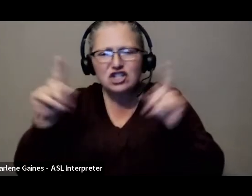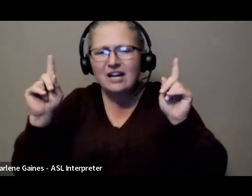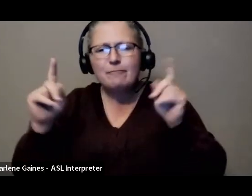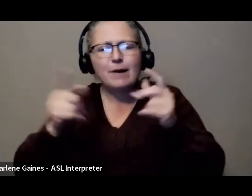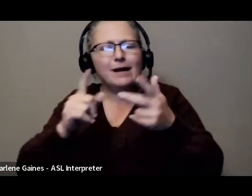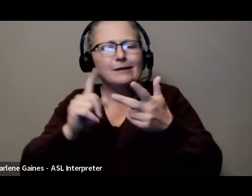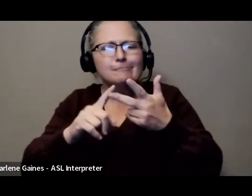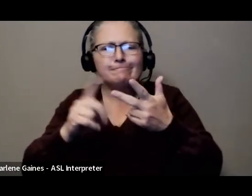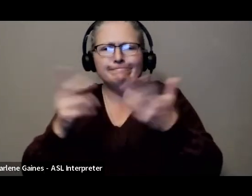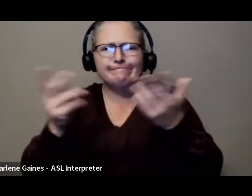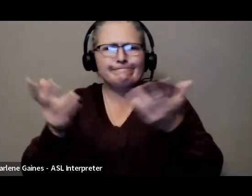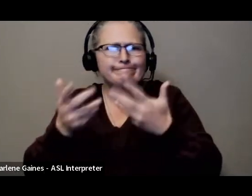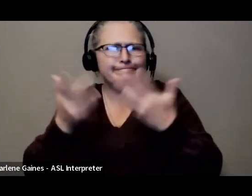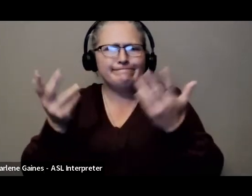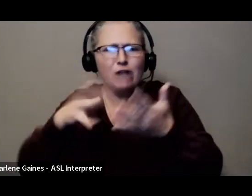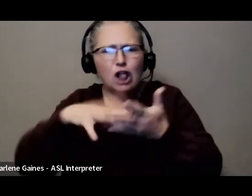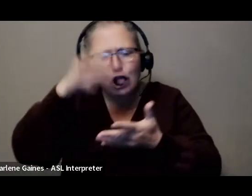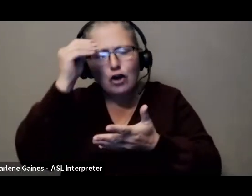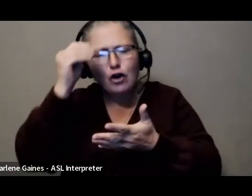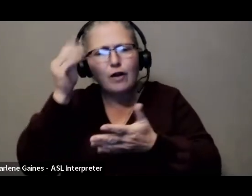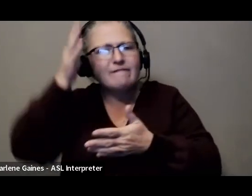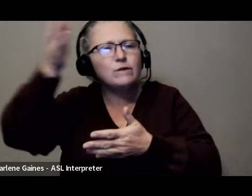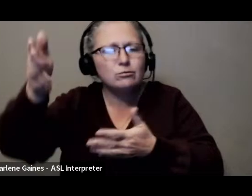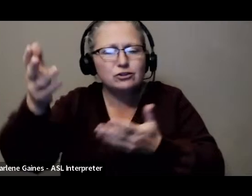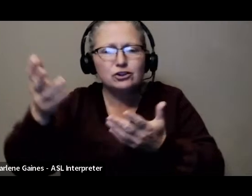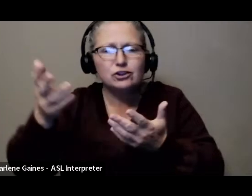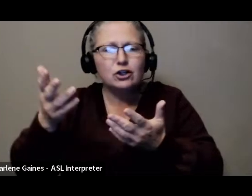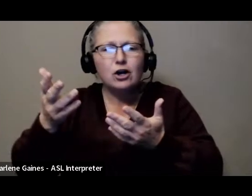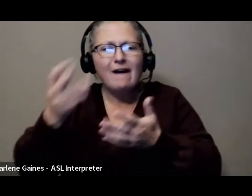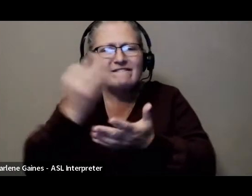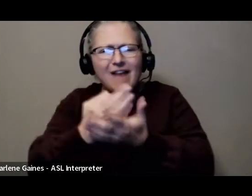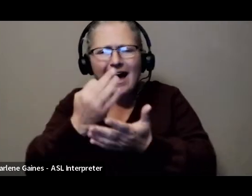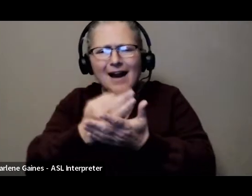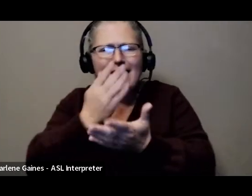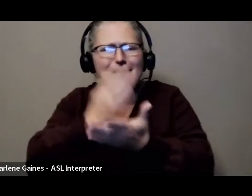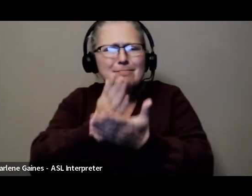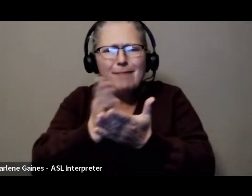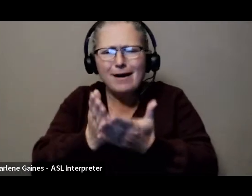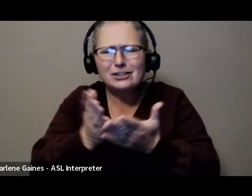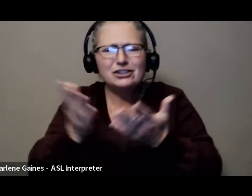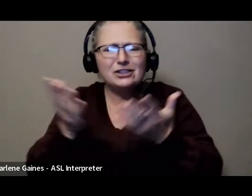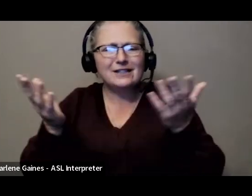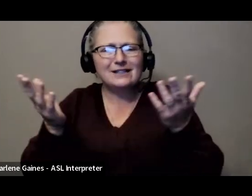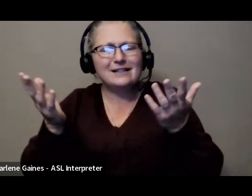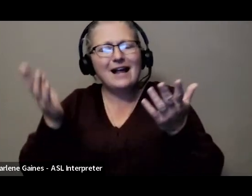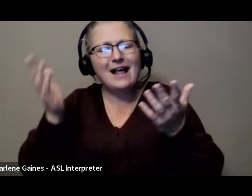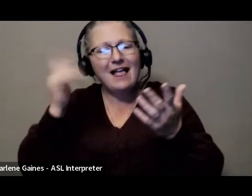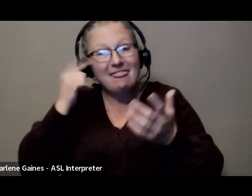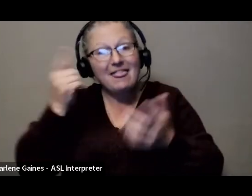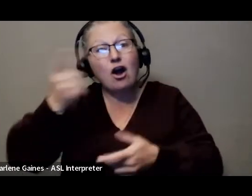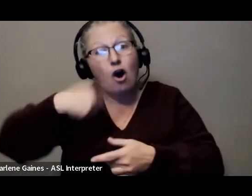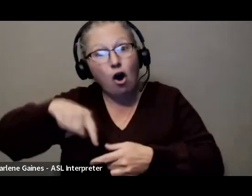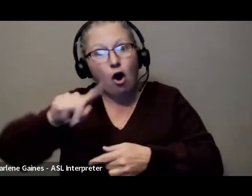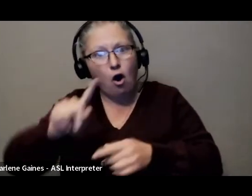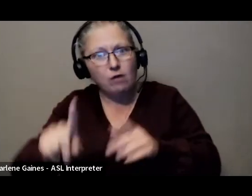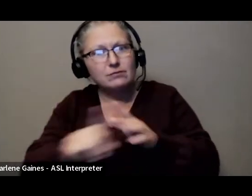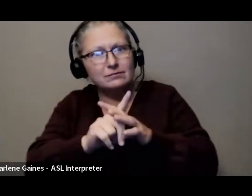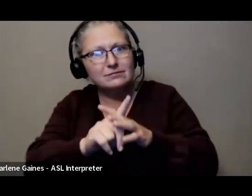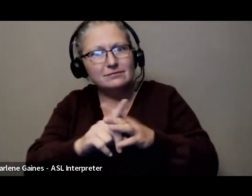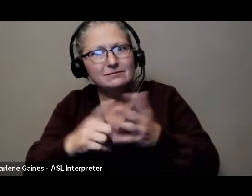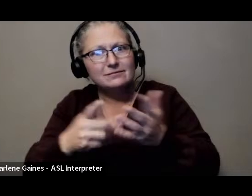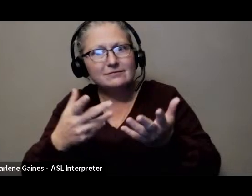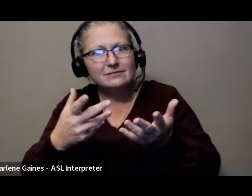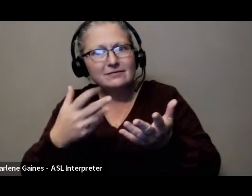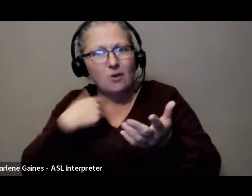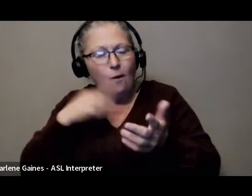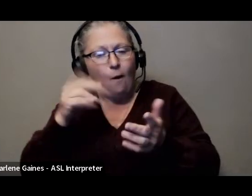achievement, learning in the future, finance, budget. And I think we all attended, and